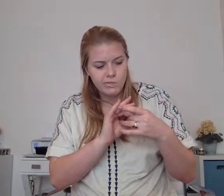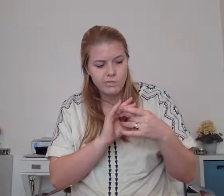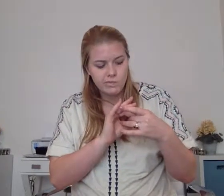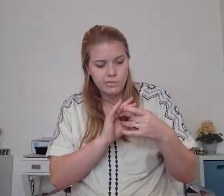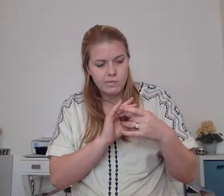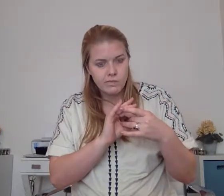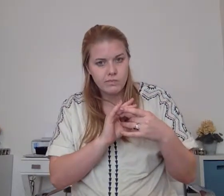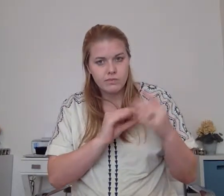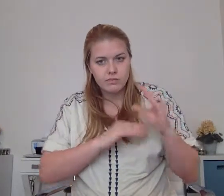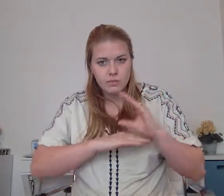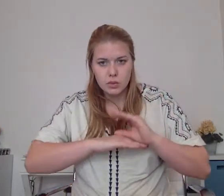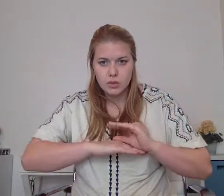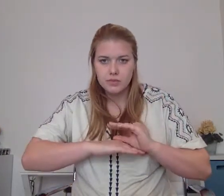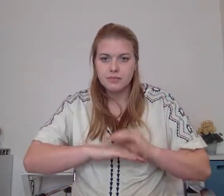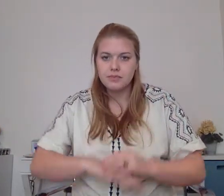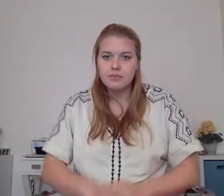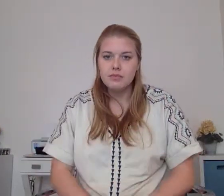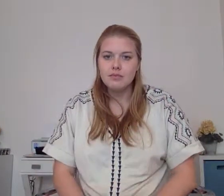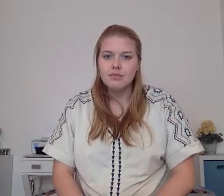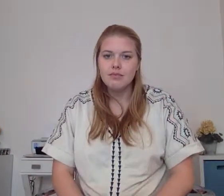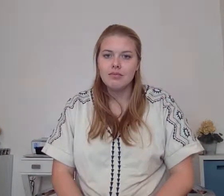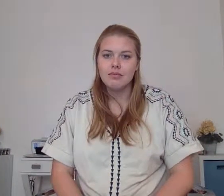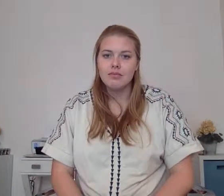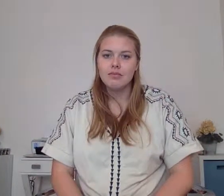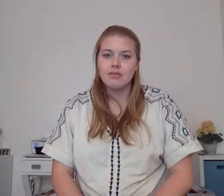And you could call us WODWIC, Worried